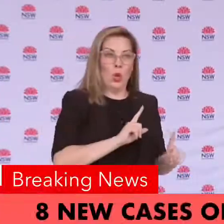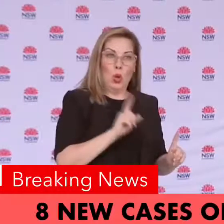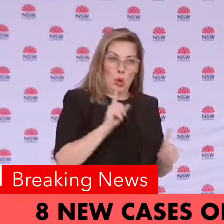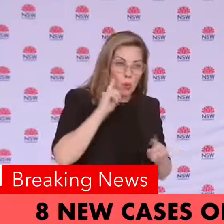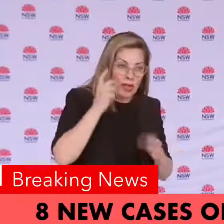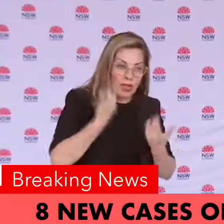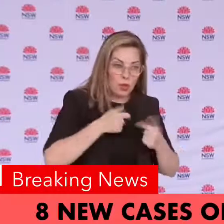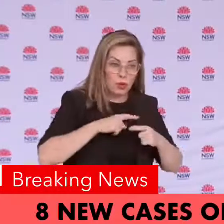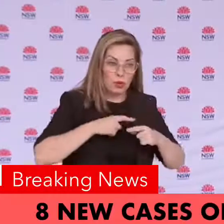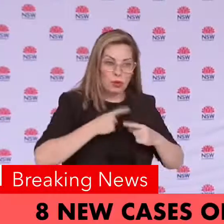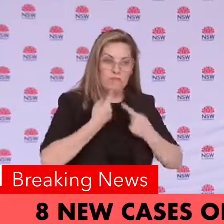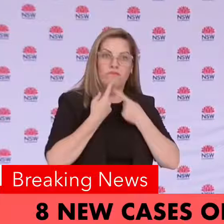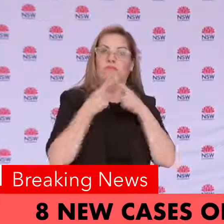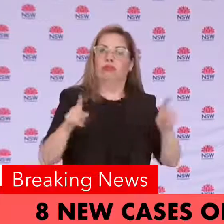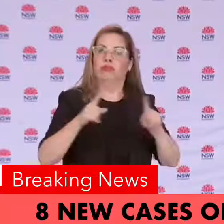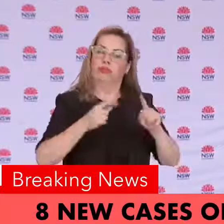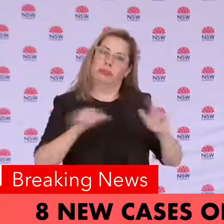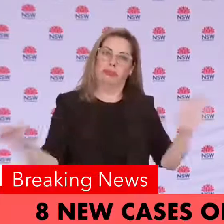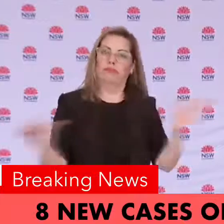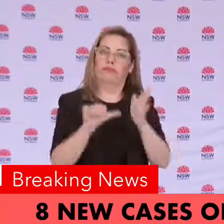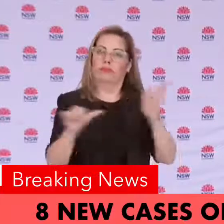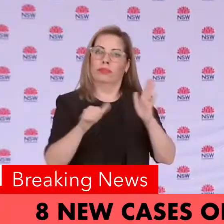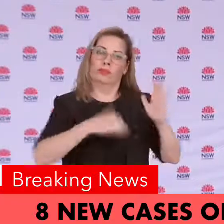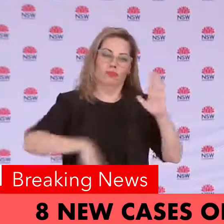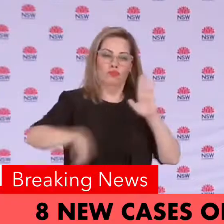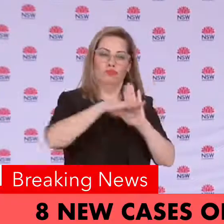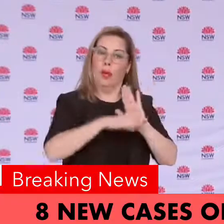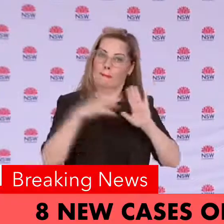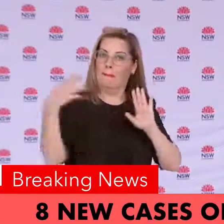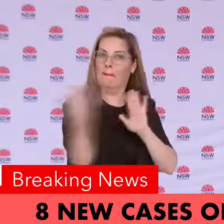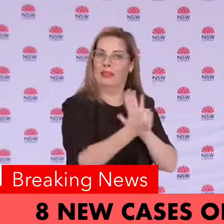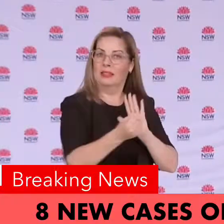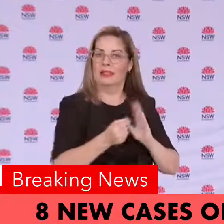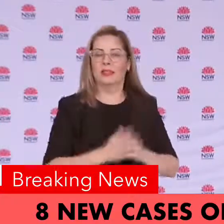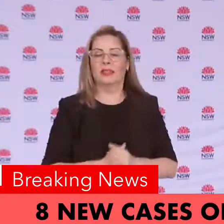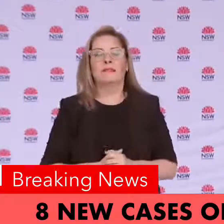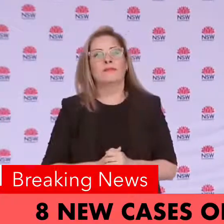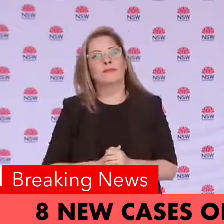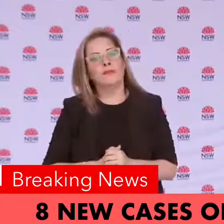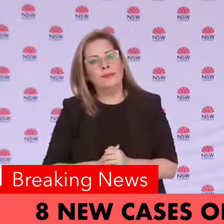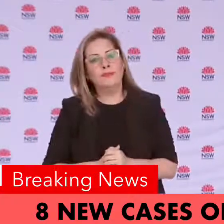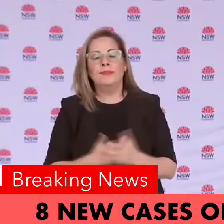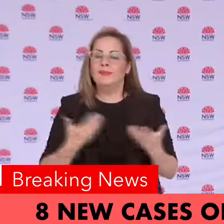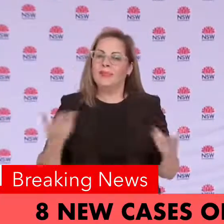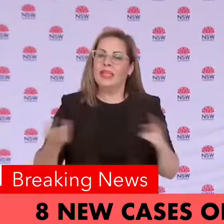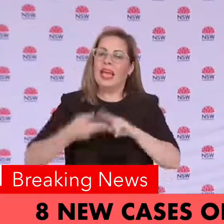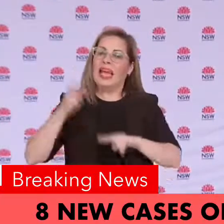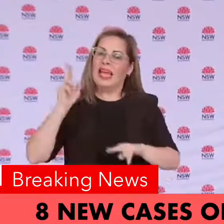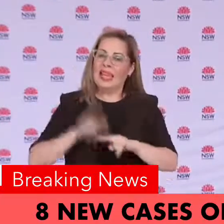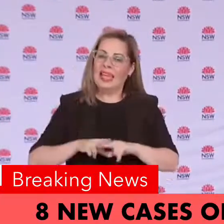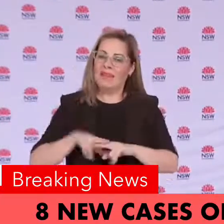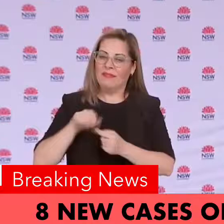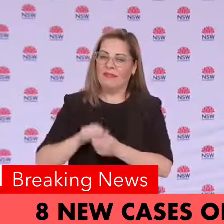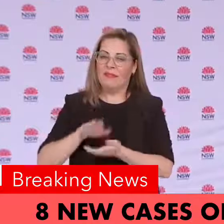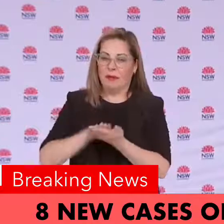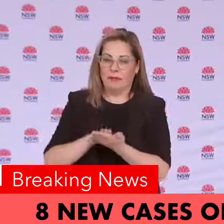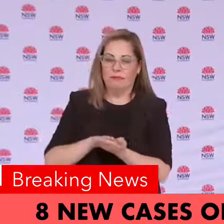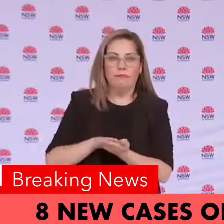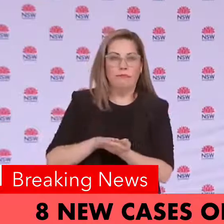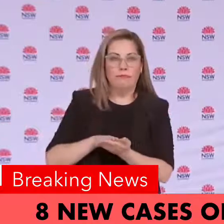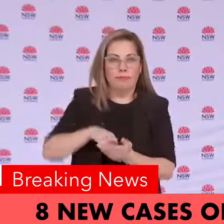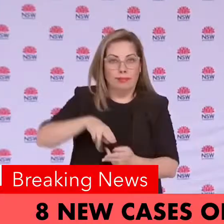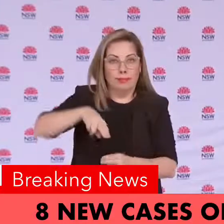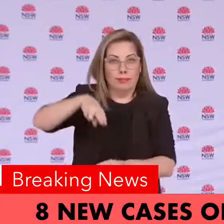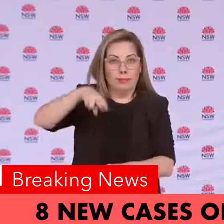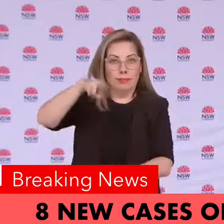direction, you'd look at all the settings. But given where we are now, we believe very strongly, and I've used this word a lot in the last